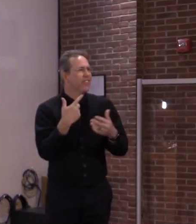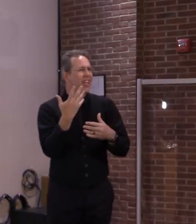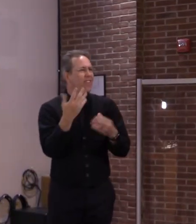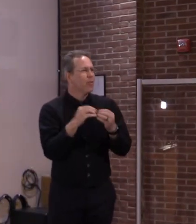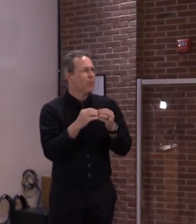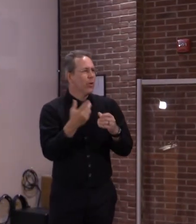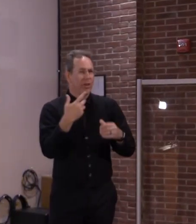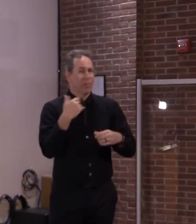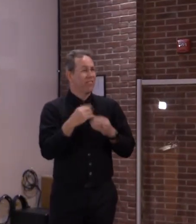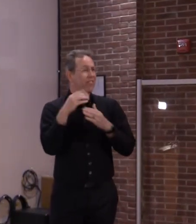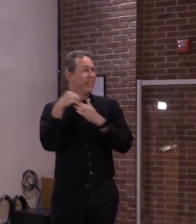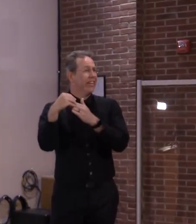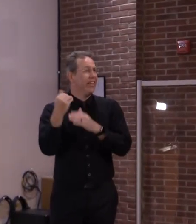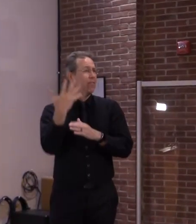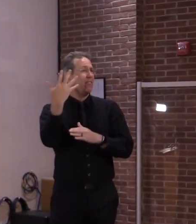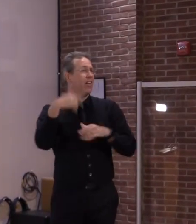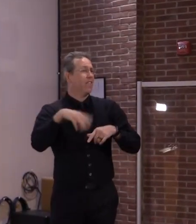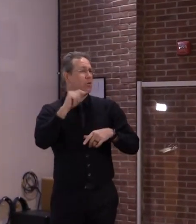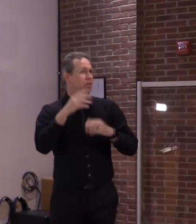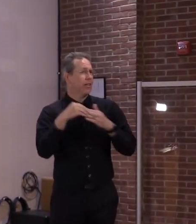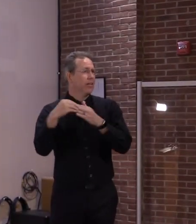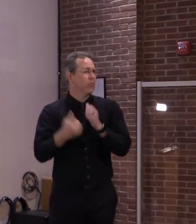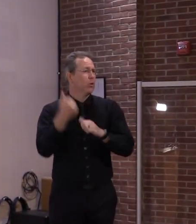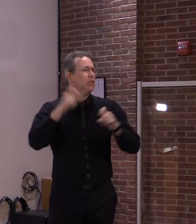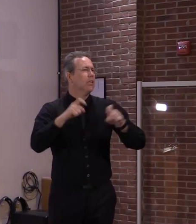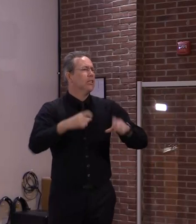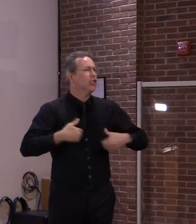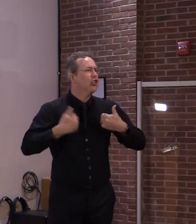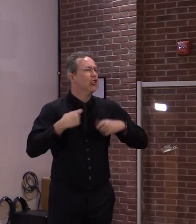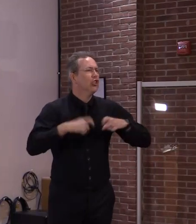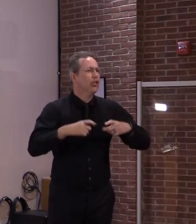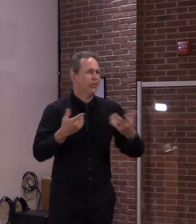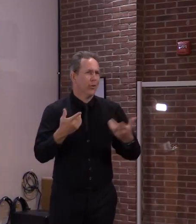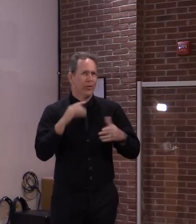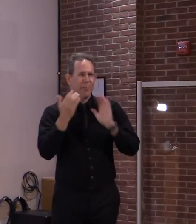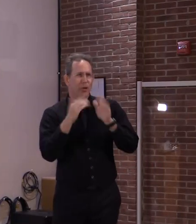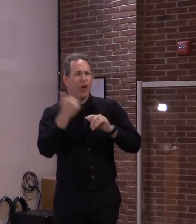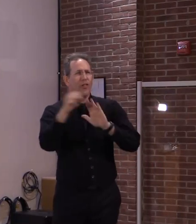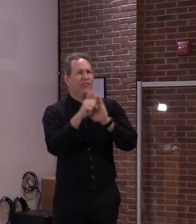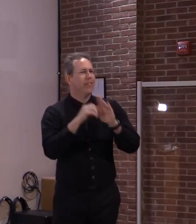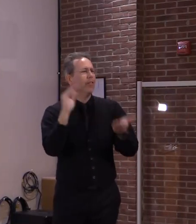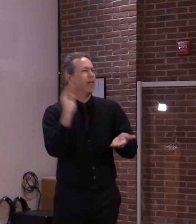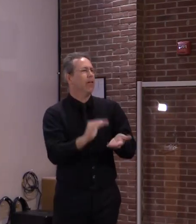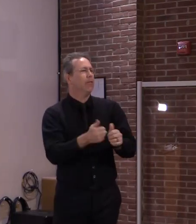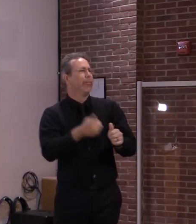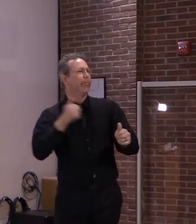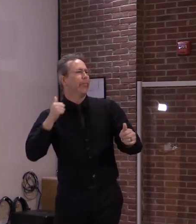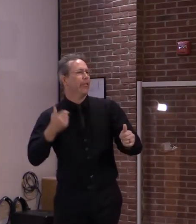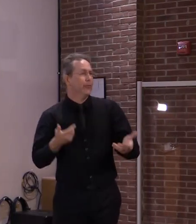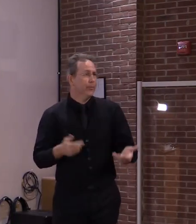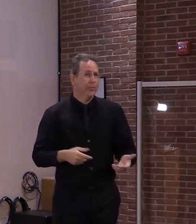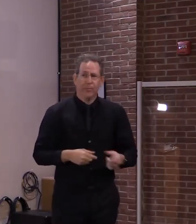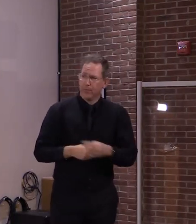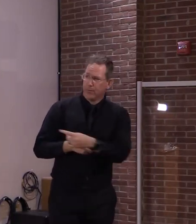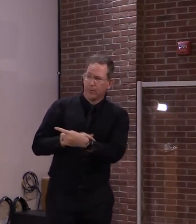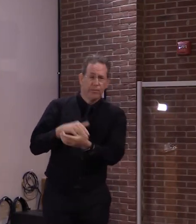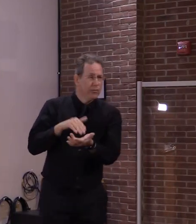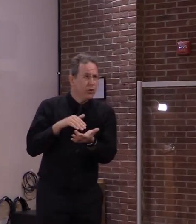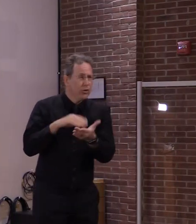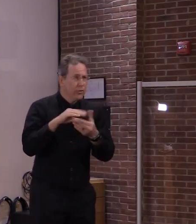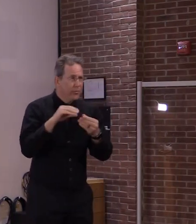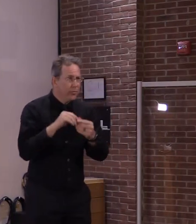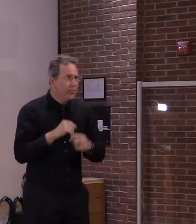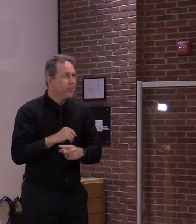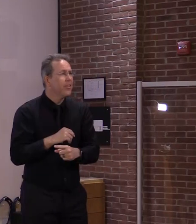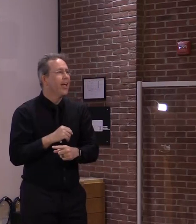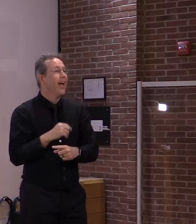Yeah, one of the cautions I gave when I gave my opening comments had to do with the fact that there's going to be variable reporting